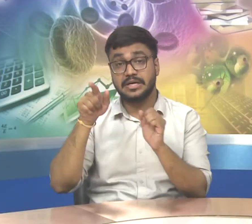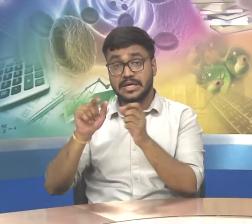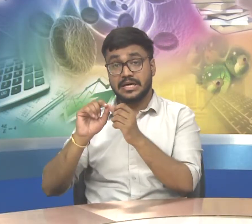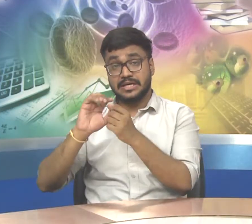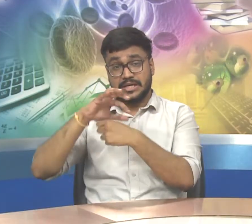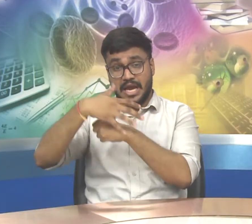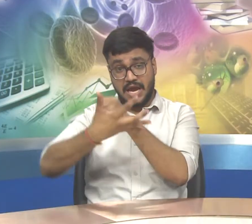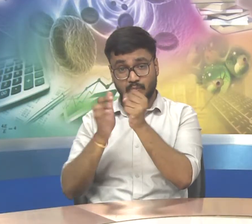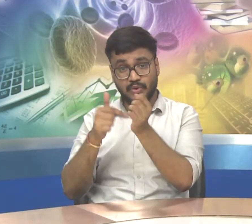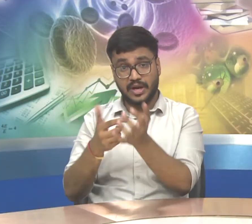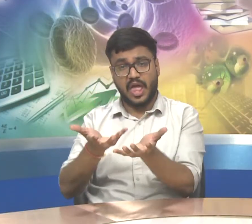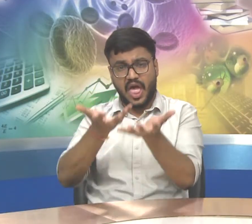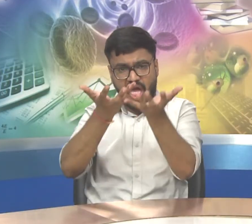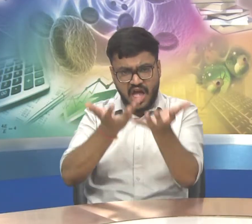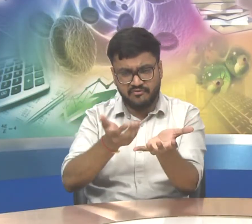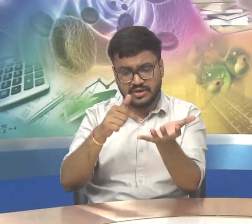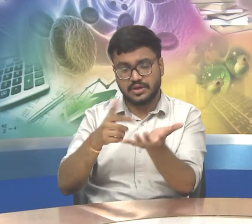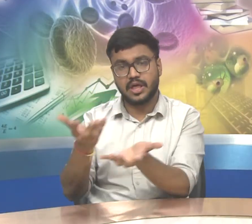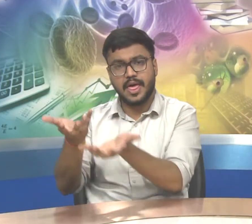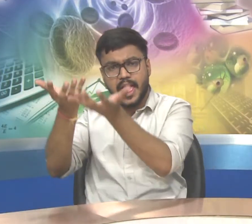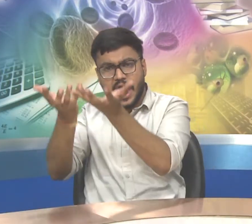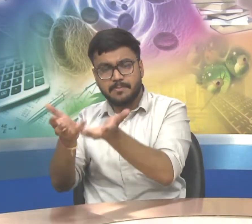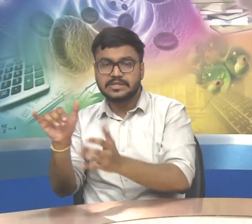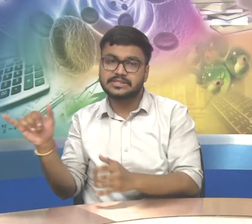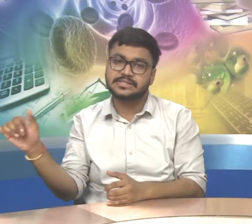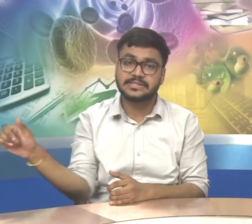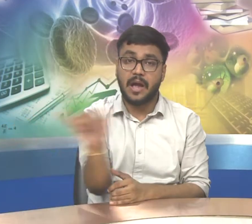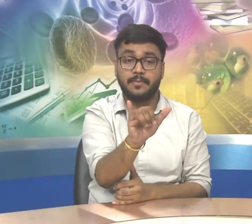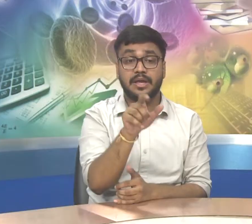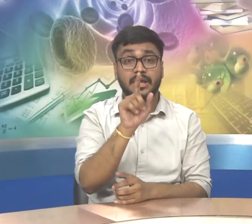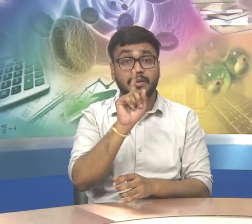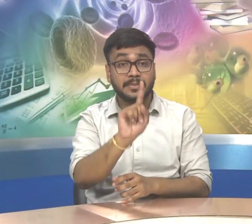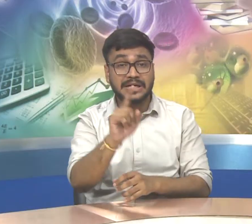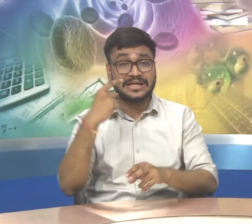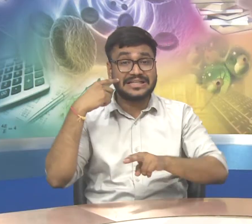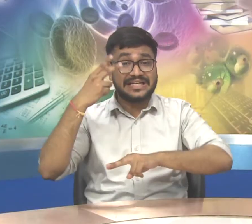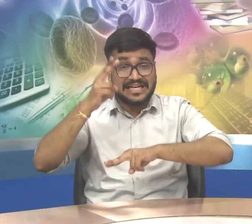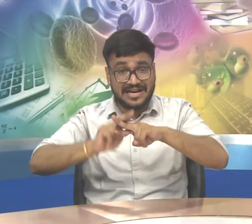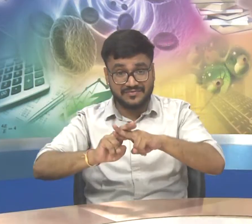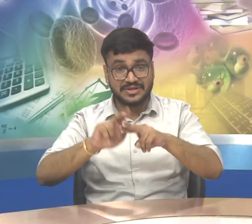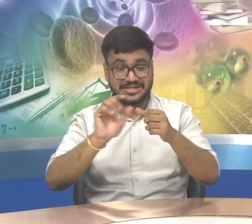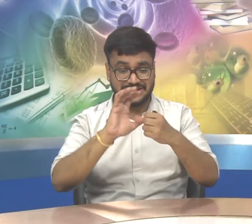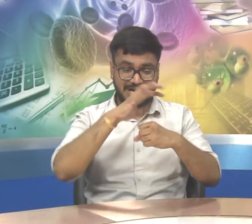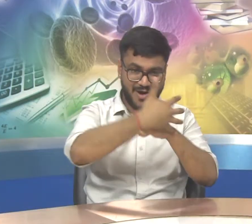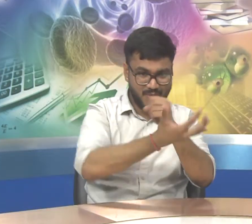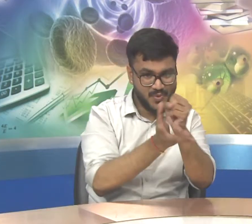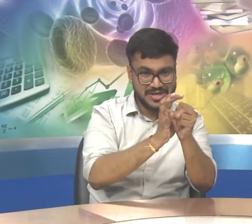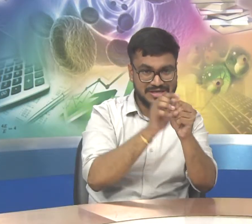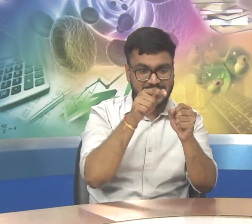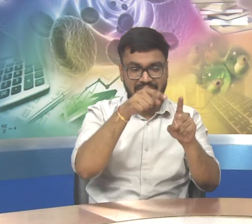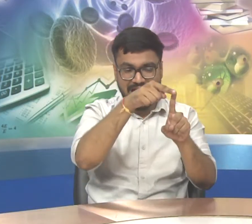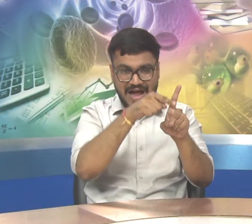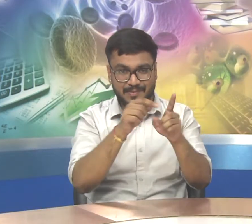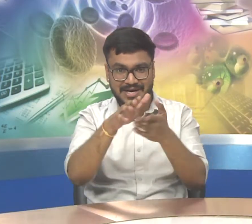John Dalton said that all atoms of the same element have the same mass.